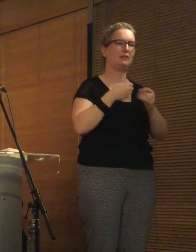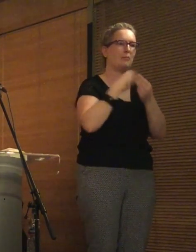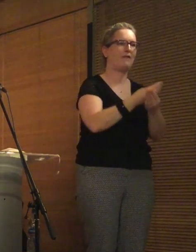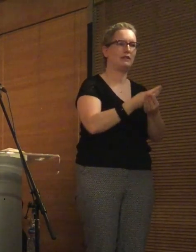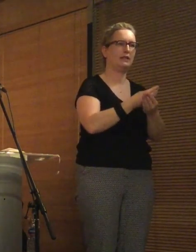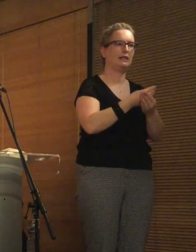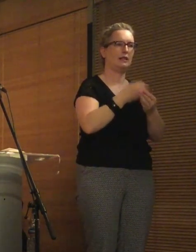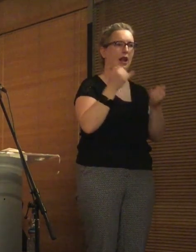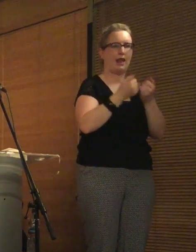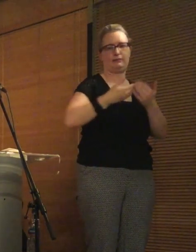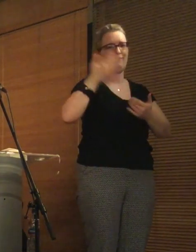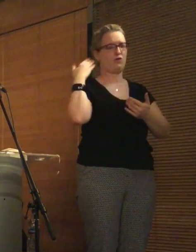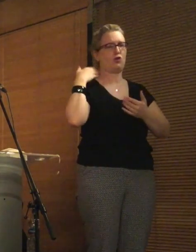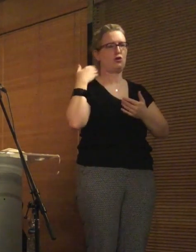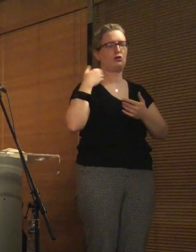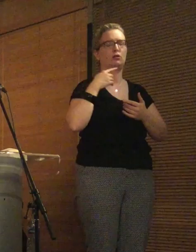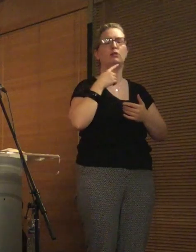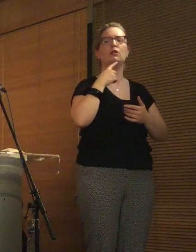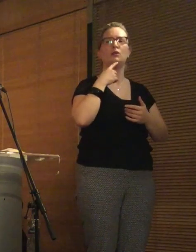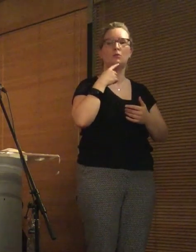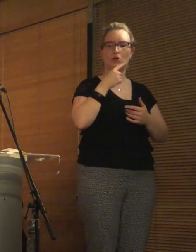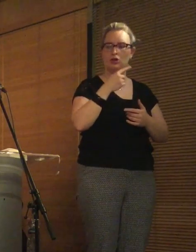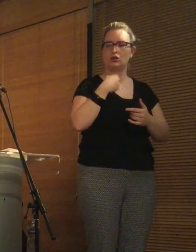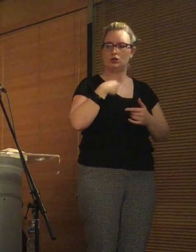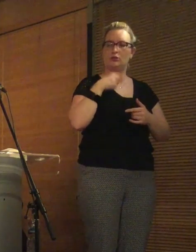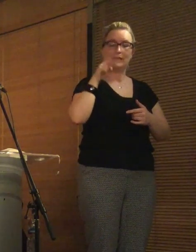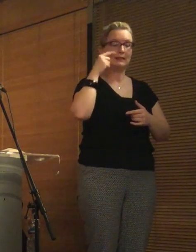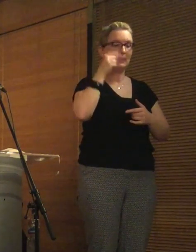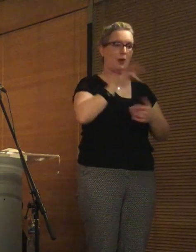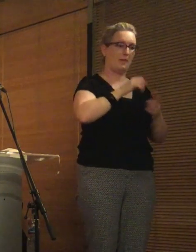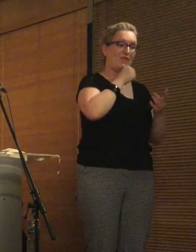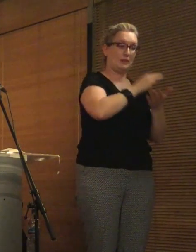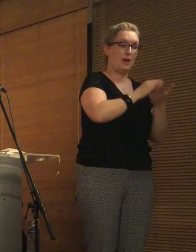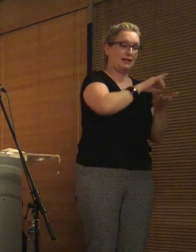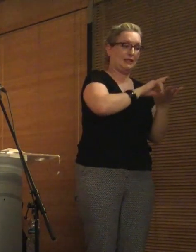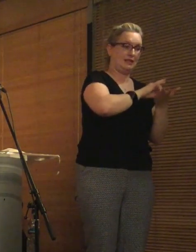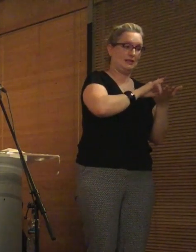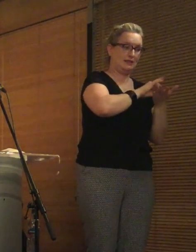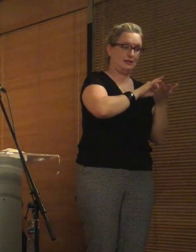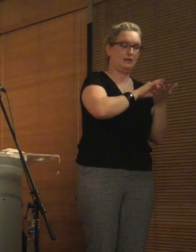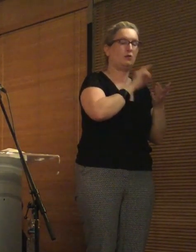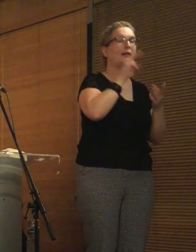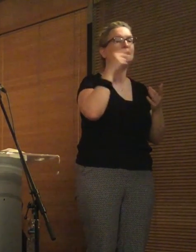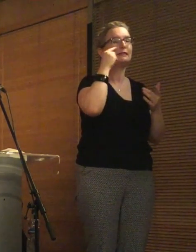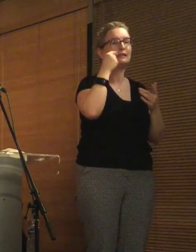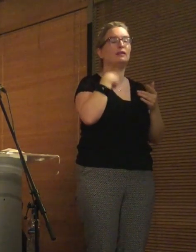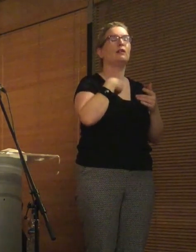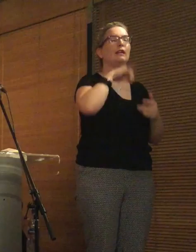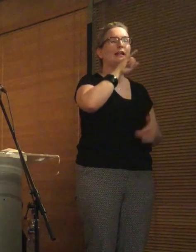decades. Also in this section of historical context, we have the great information article by Ivan Ivacic on